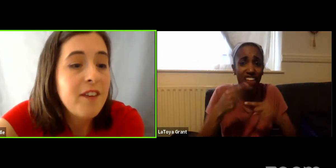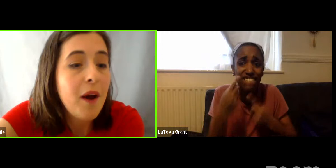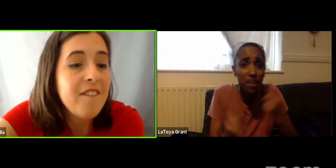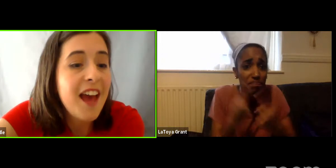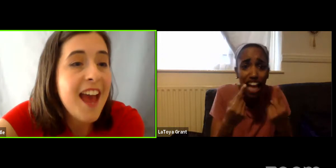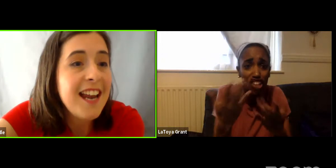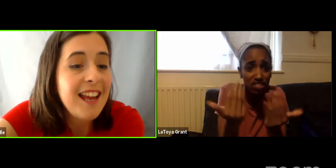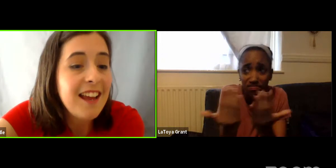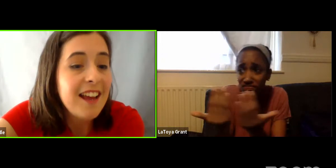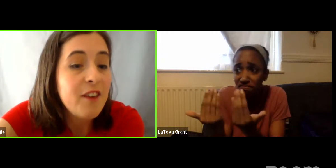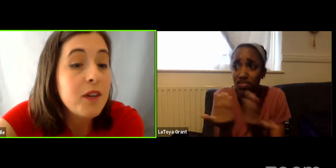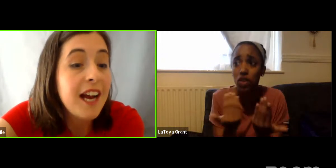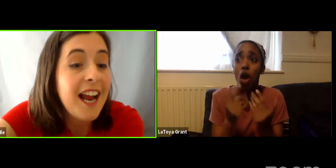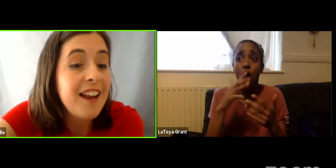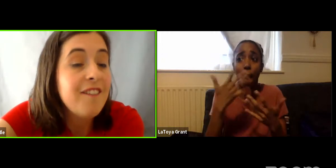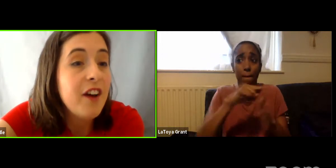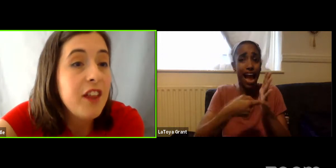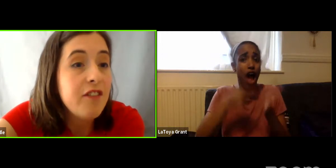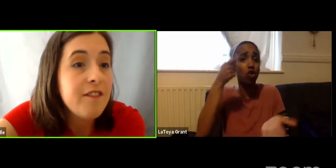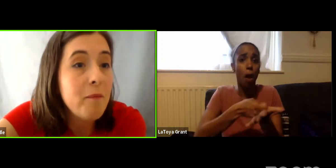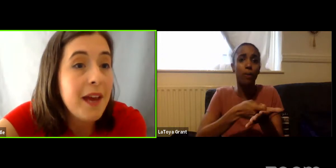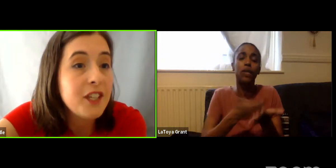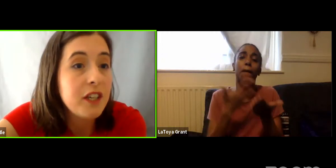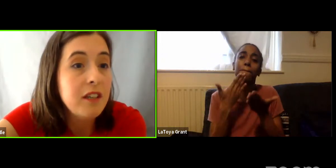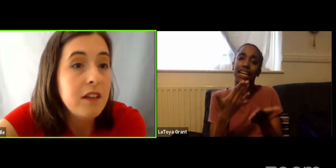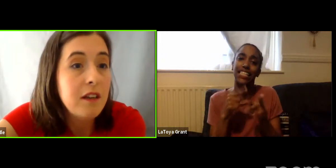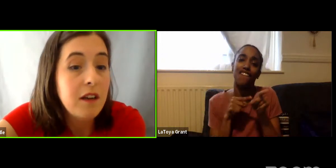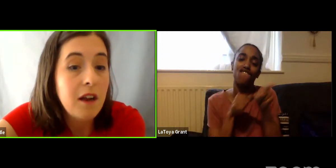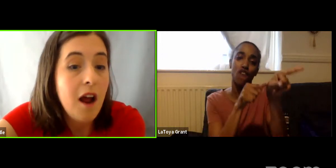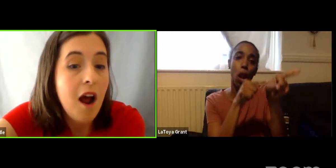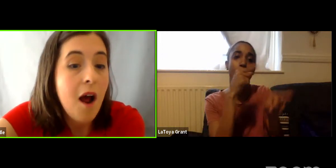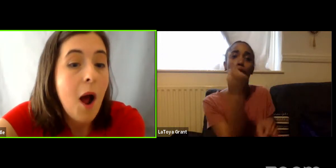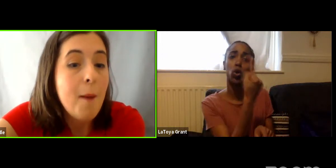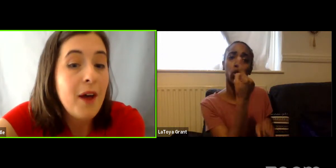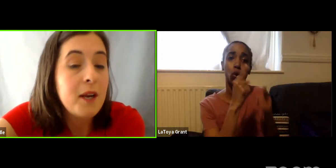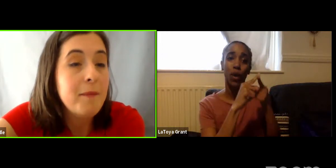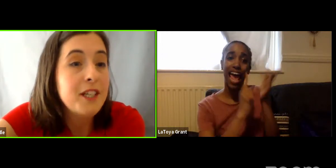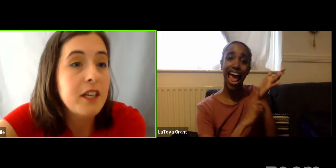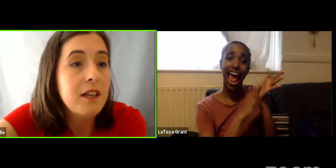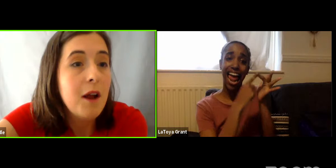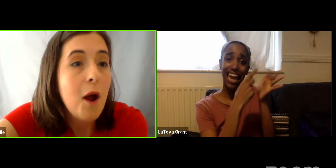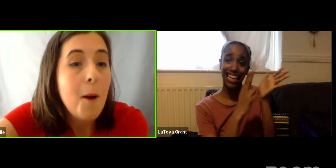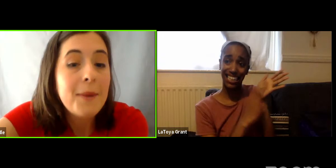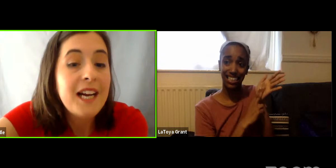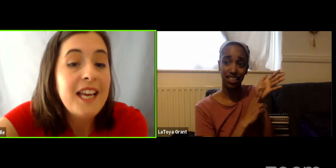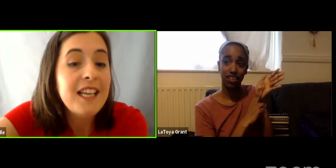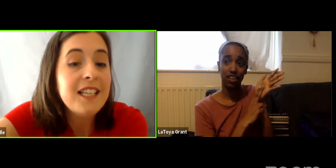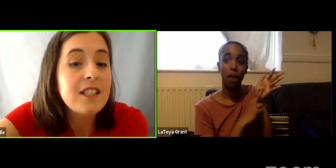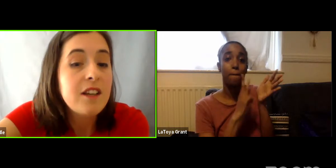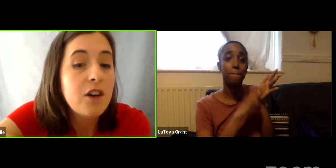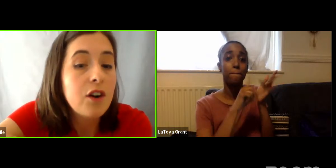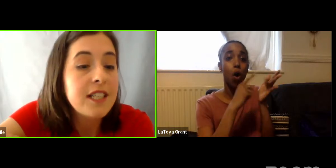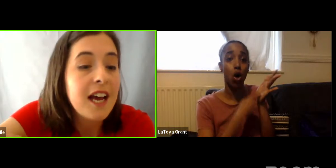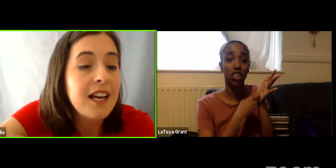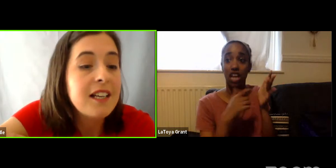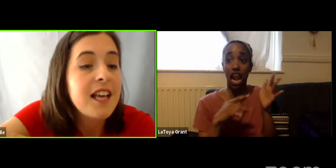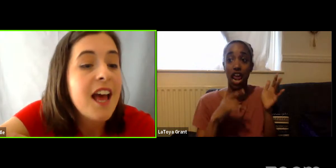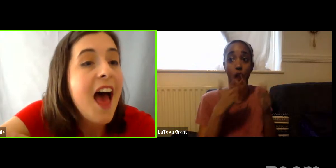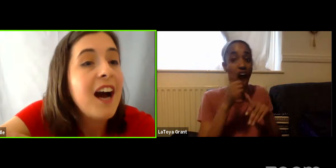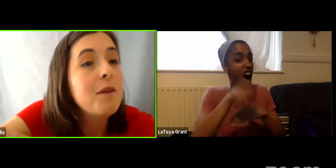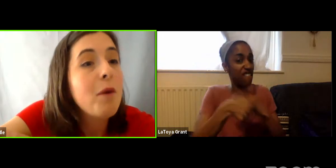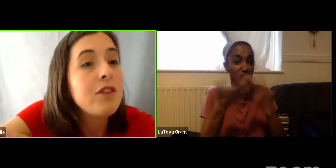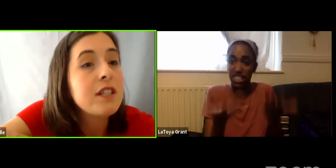So if you'd like any further information about the Commission, please